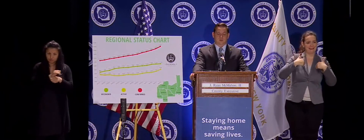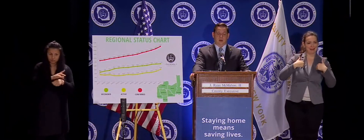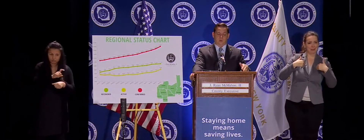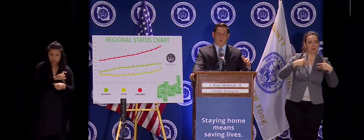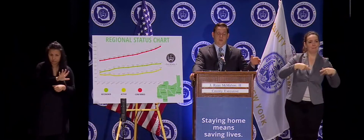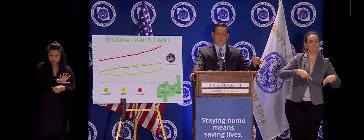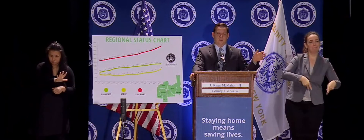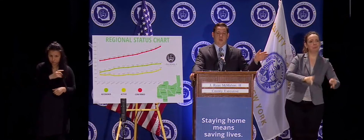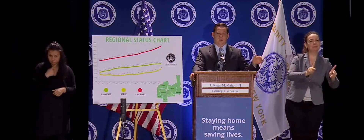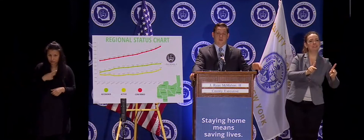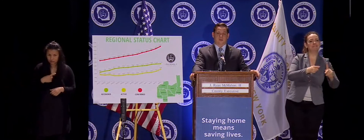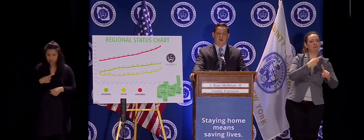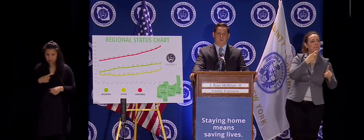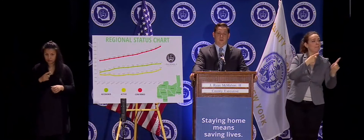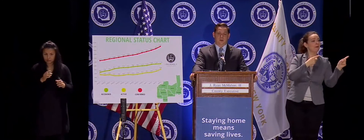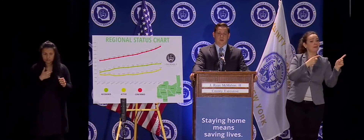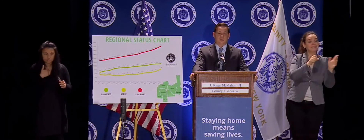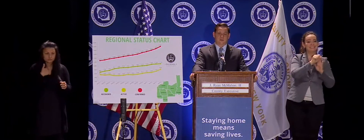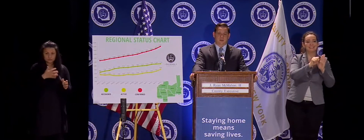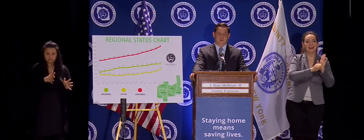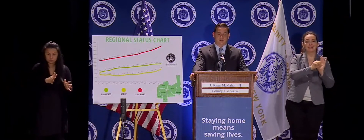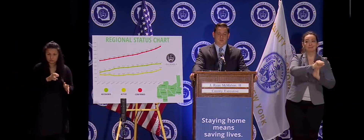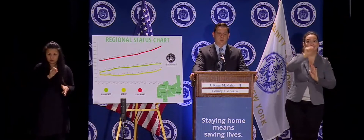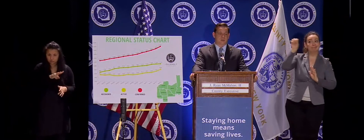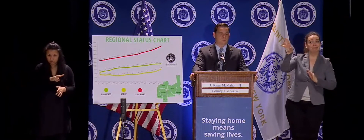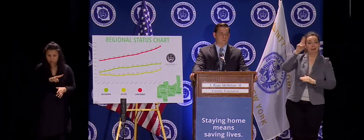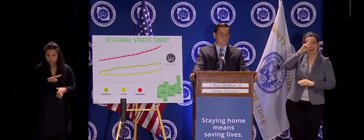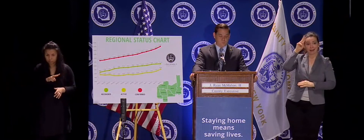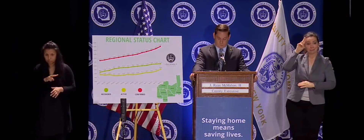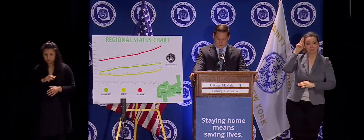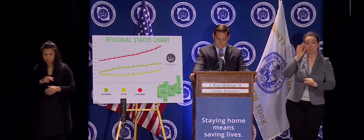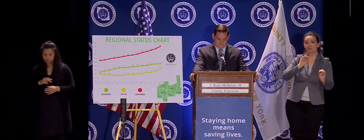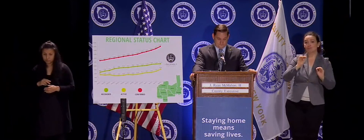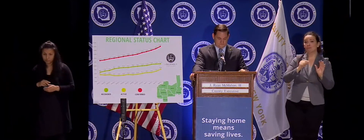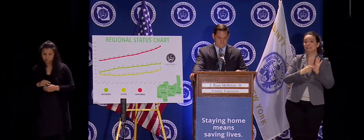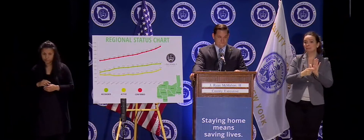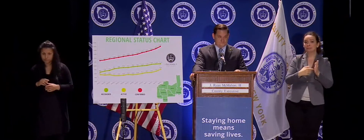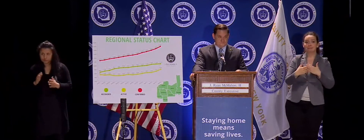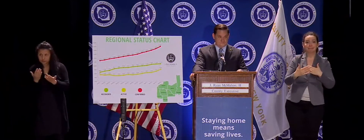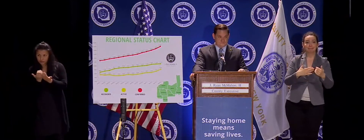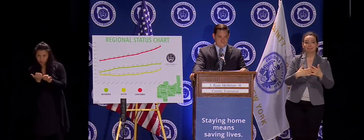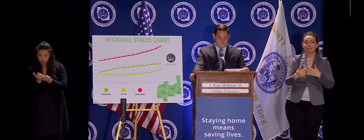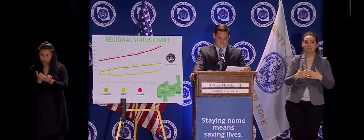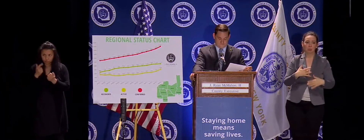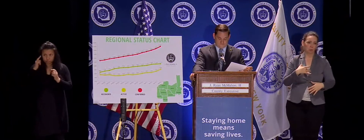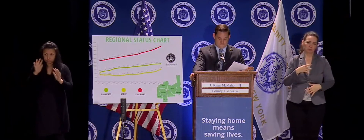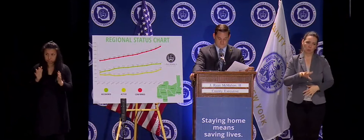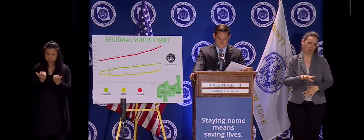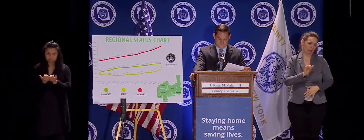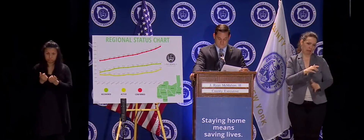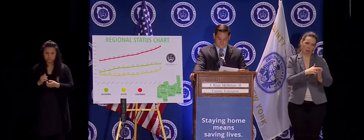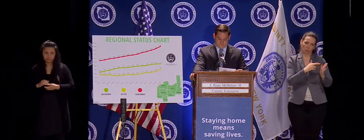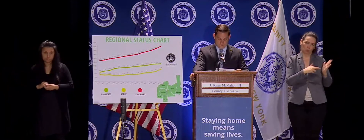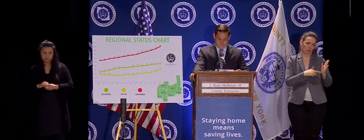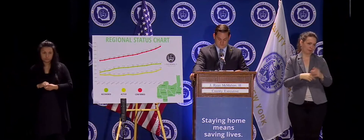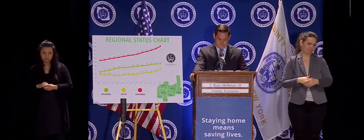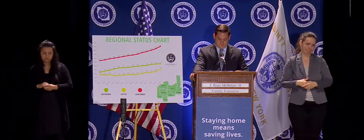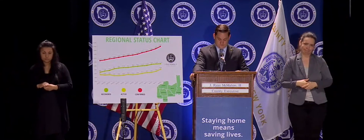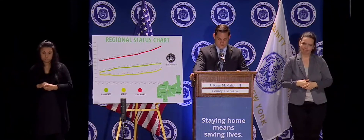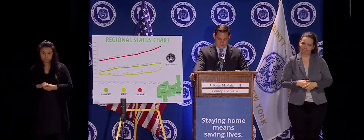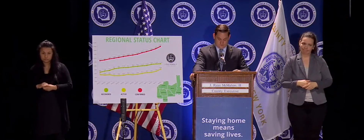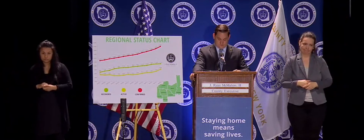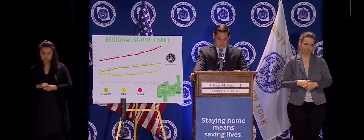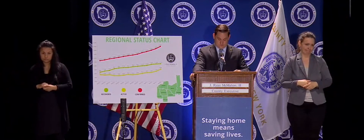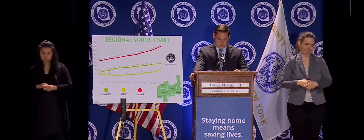So that's why we're working with other partners to help alleviate the situation. How open is the state to some of those ideas that you have